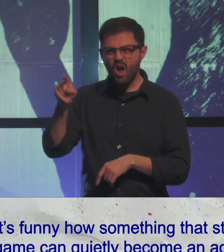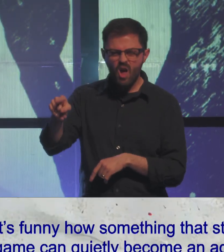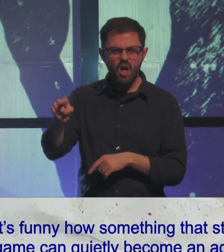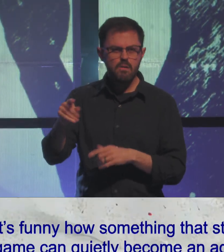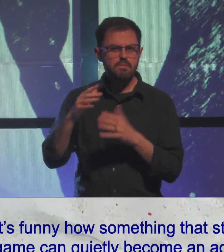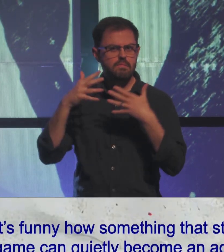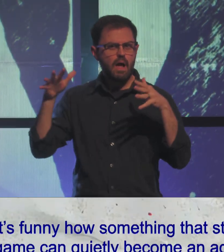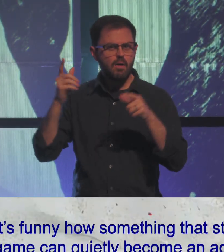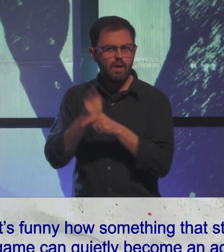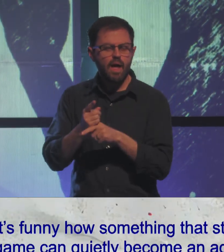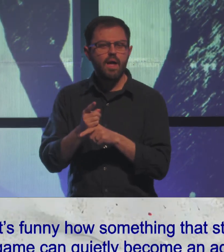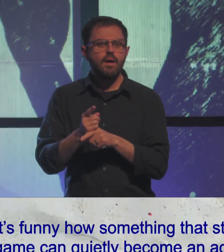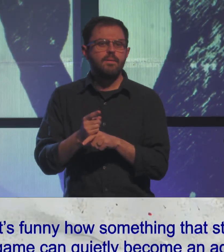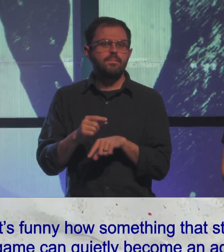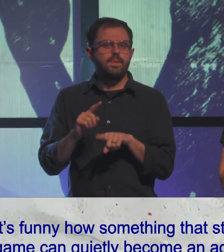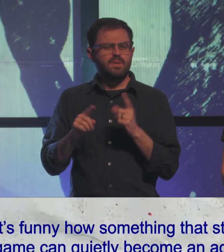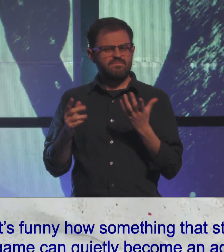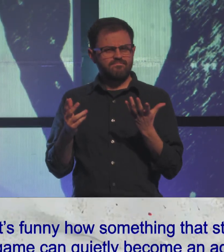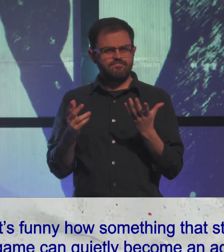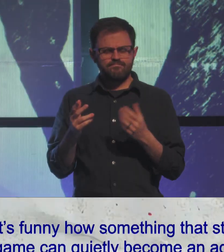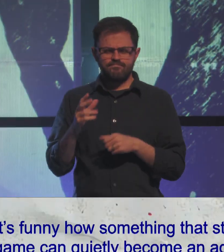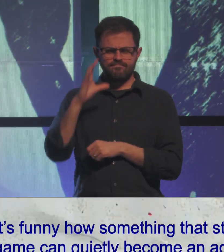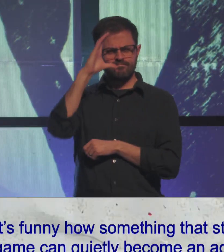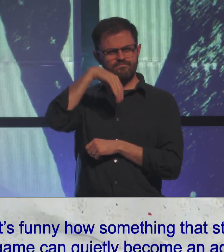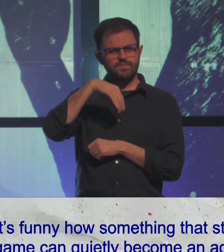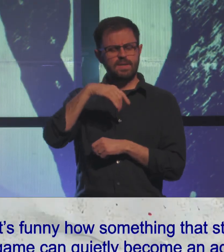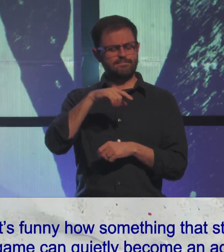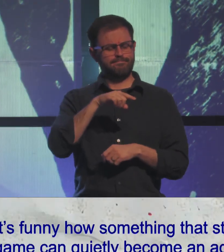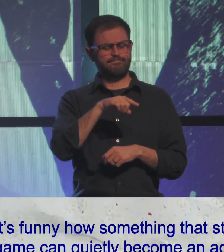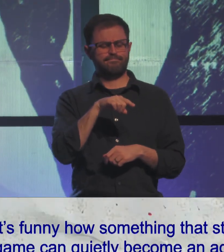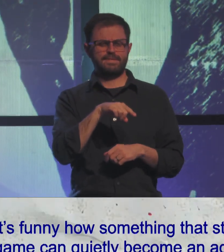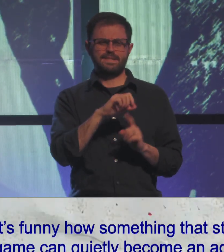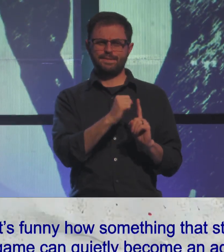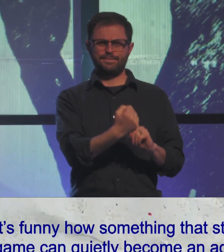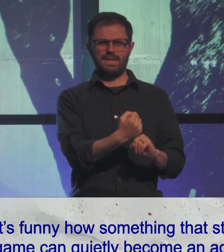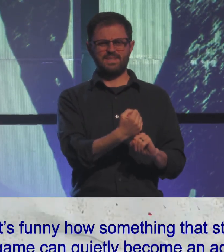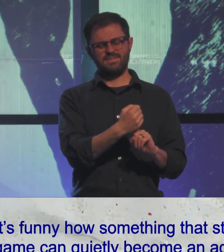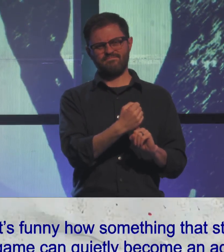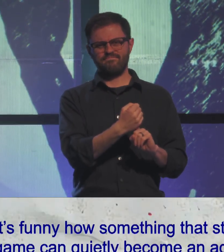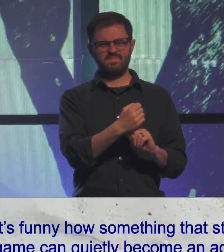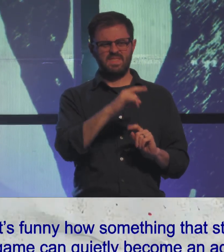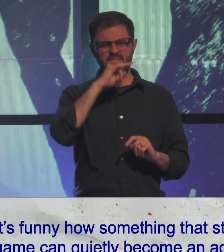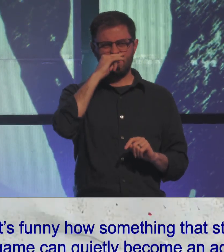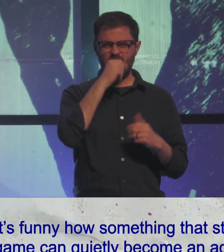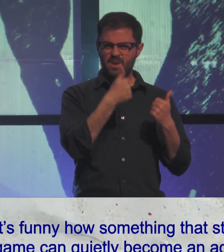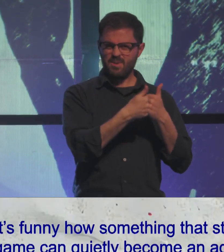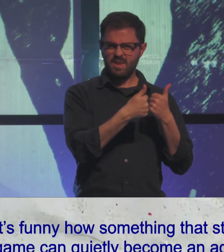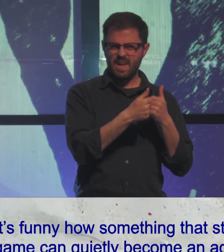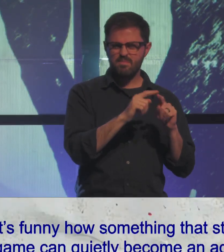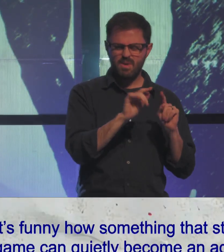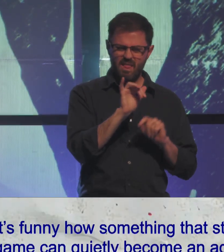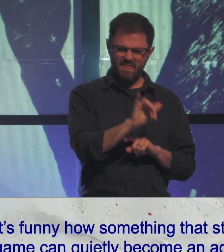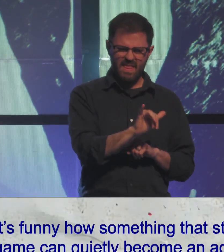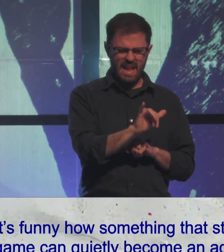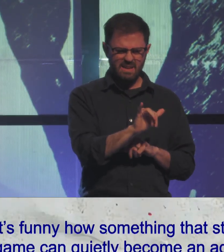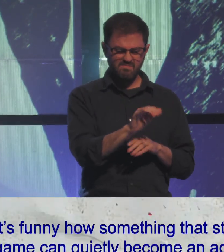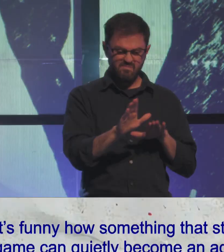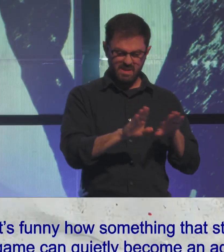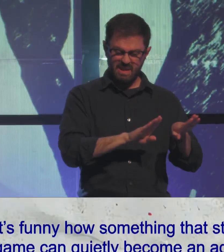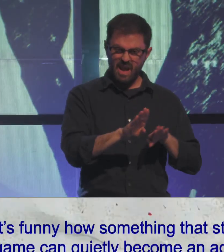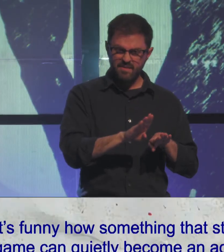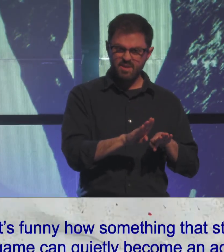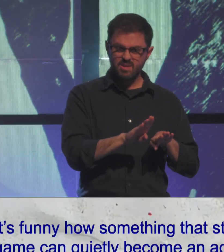funny. It's funny to me how something that starts out as a childhood game can quietly become an